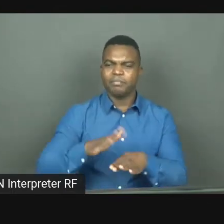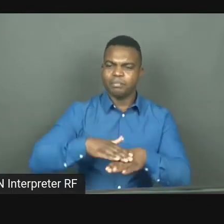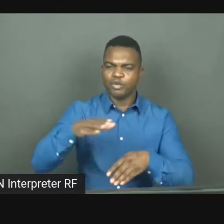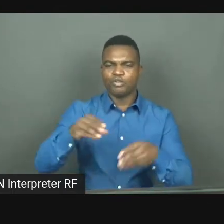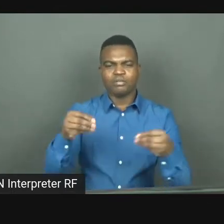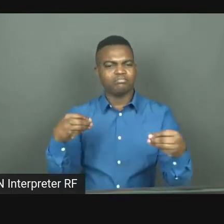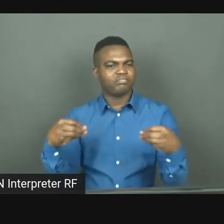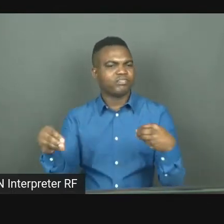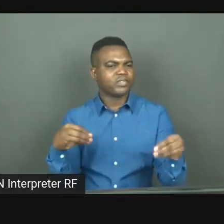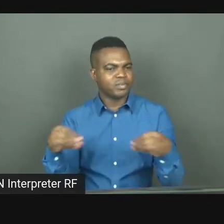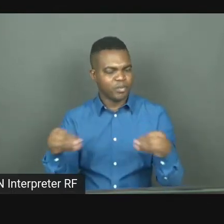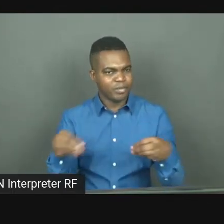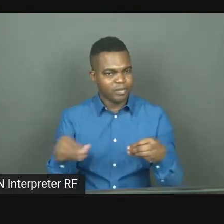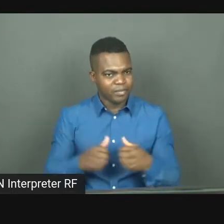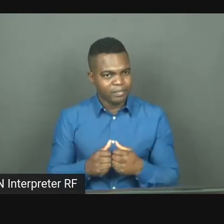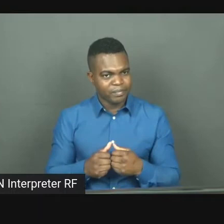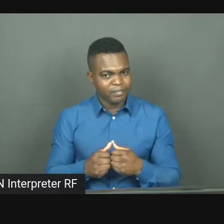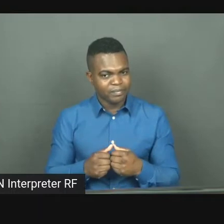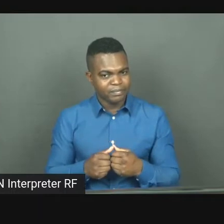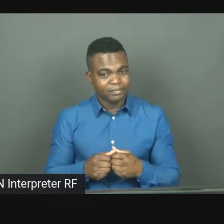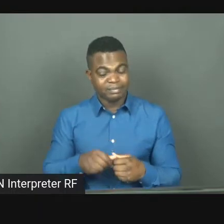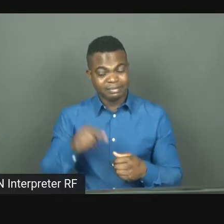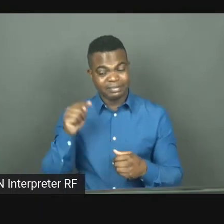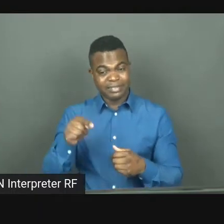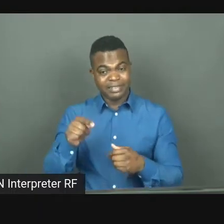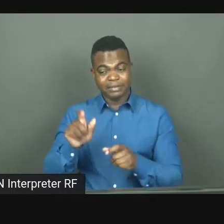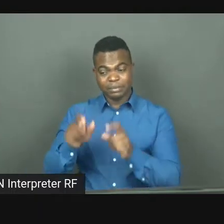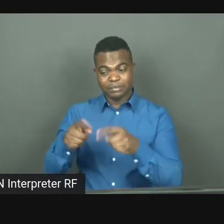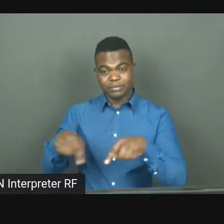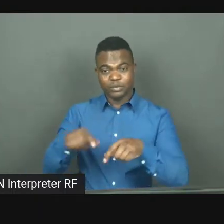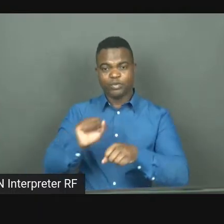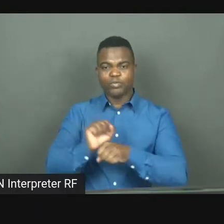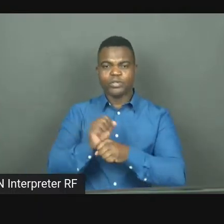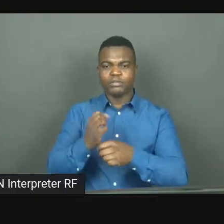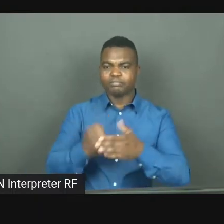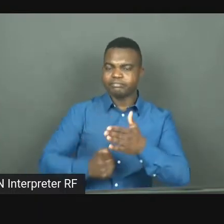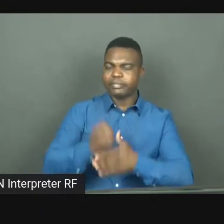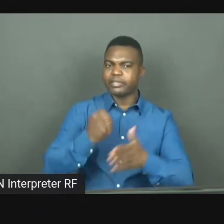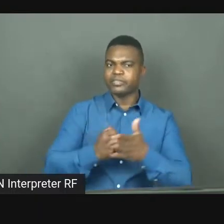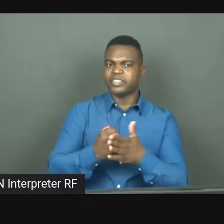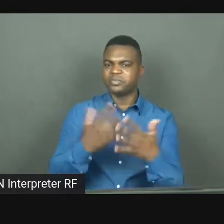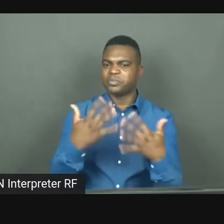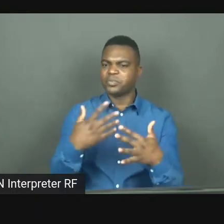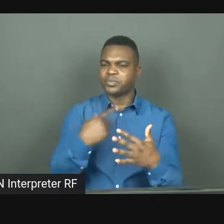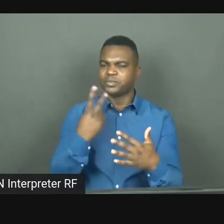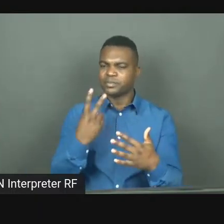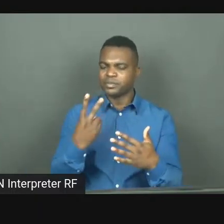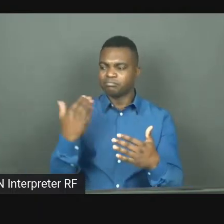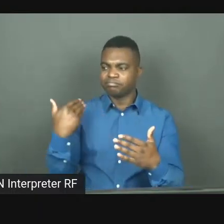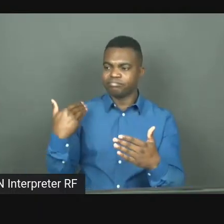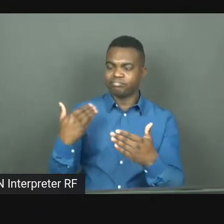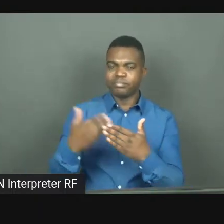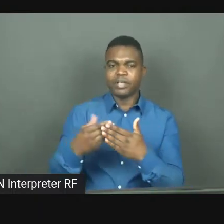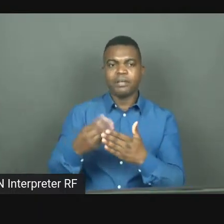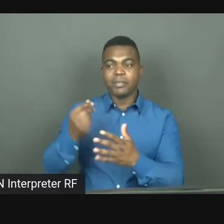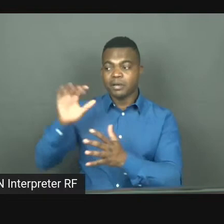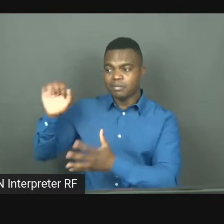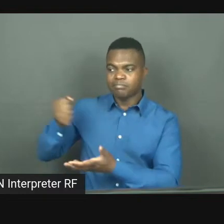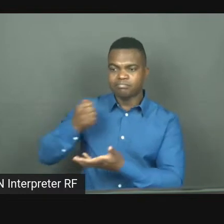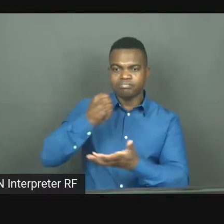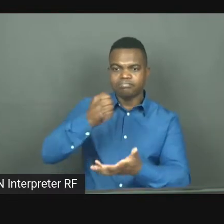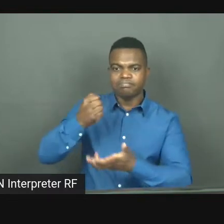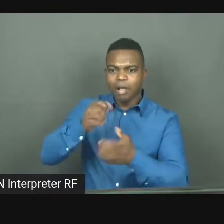2014, 2015. And the whole point was cash was going too slow.